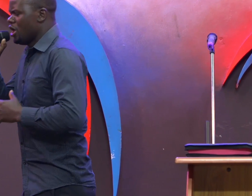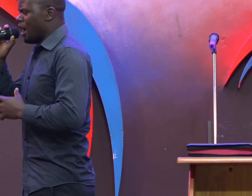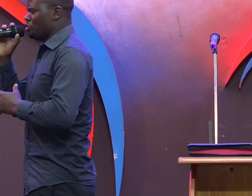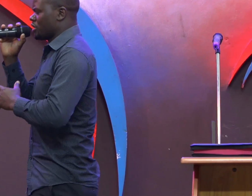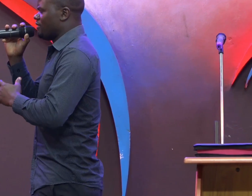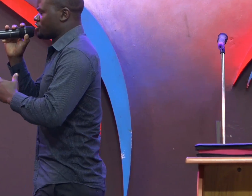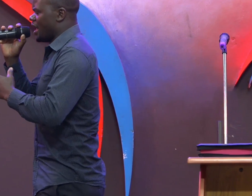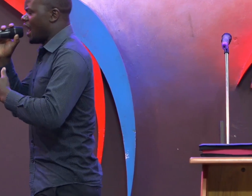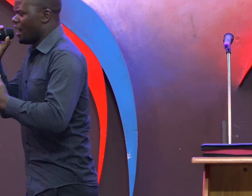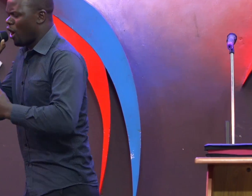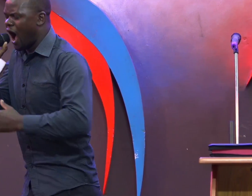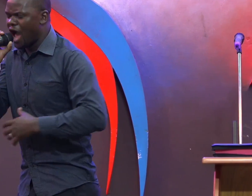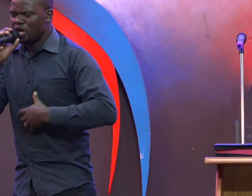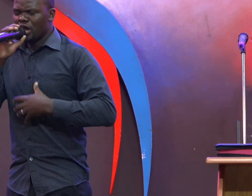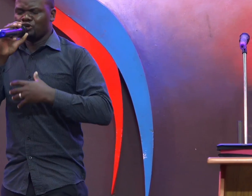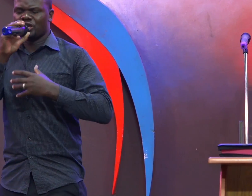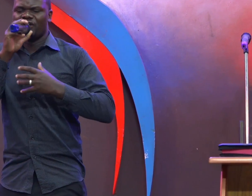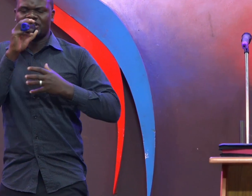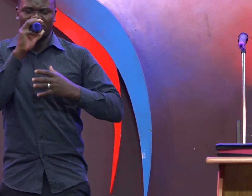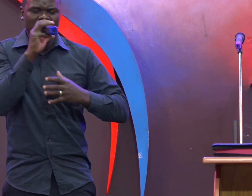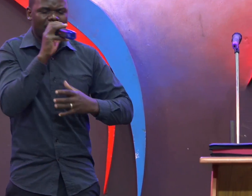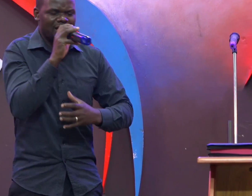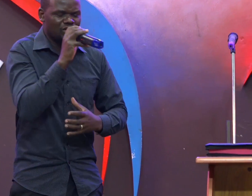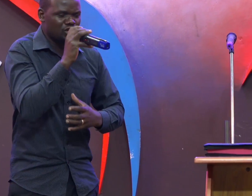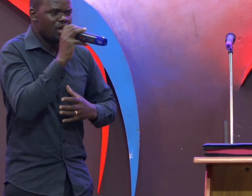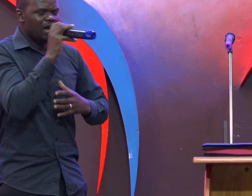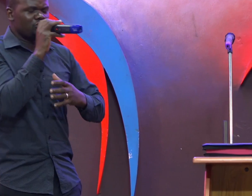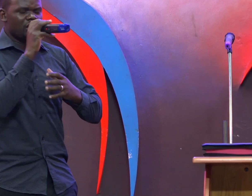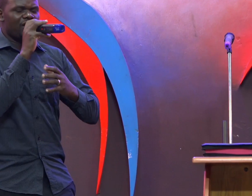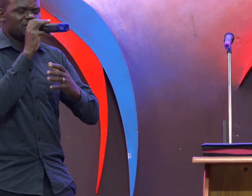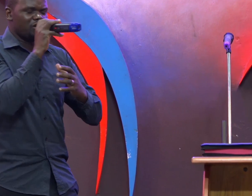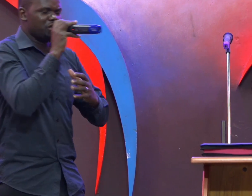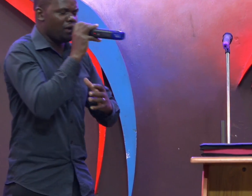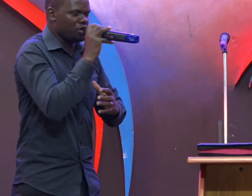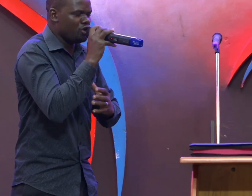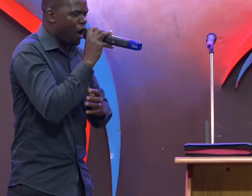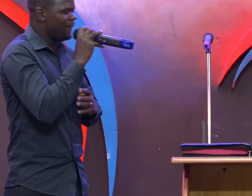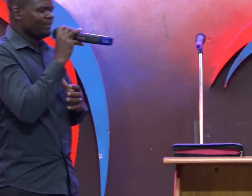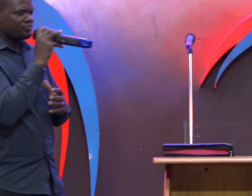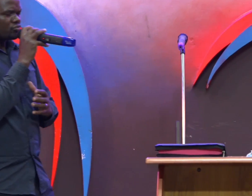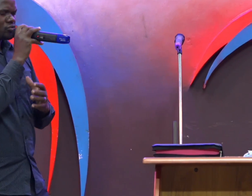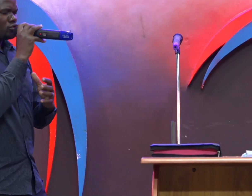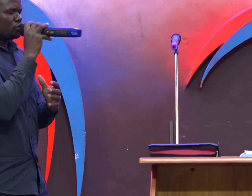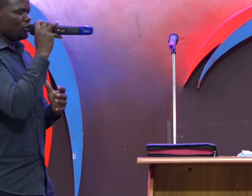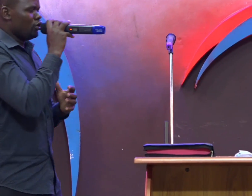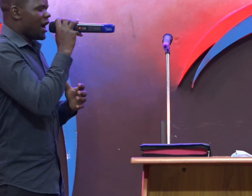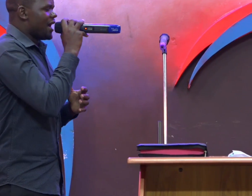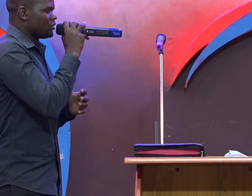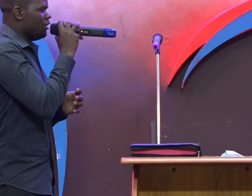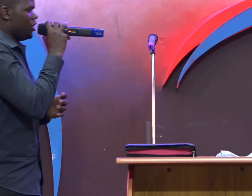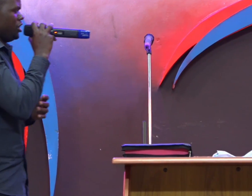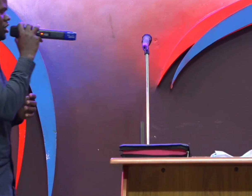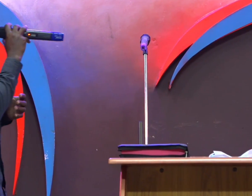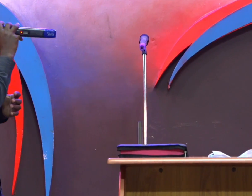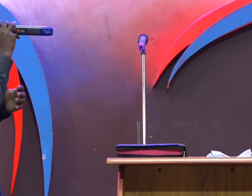today, but you give us the inner wise, that you give us the inner abilities, that you give us the inner wisdom to look at